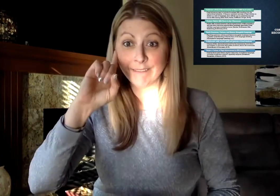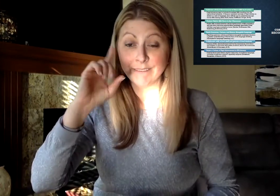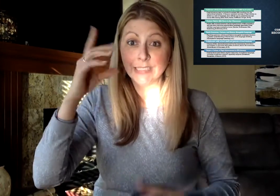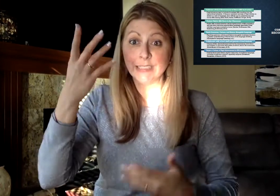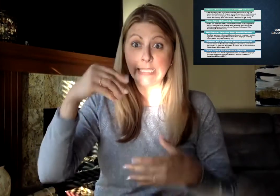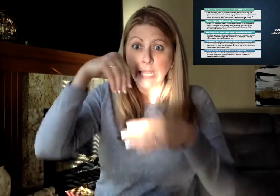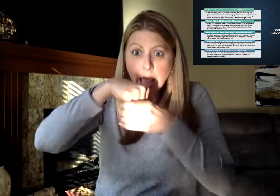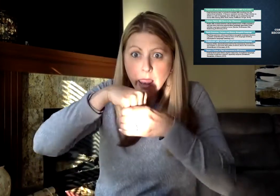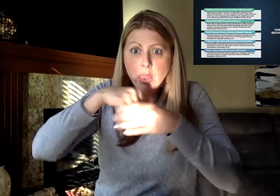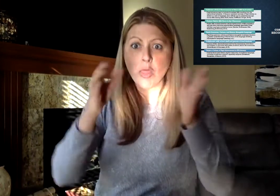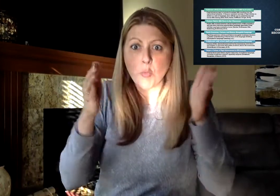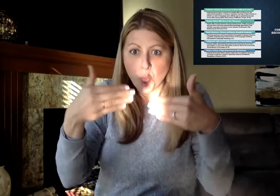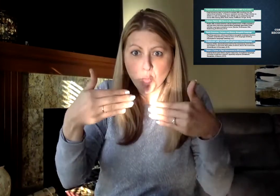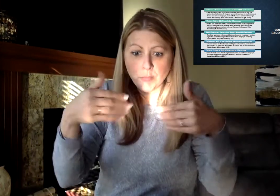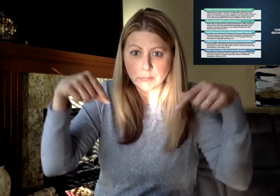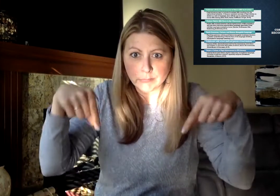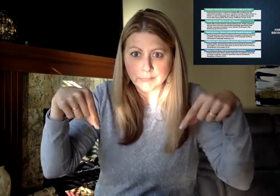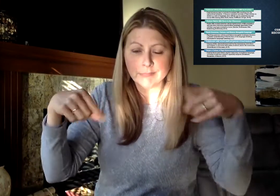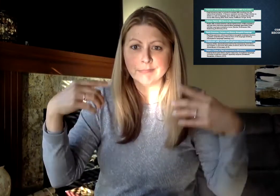D deaf, in the classrooms.